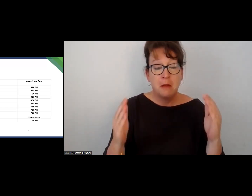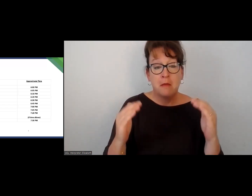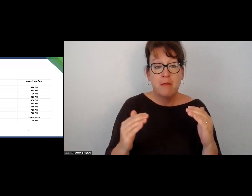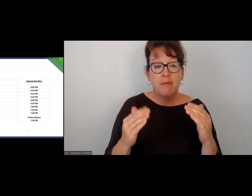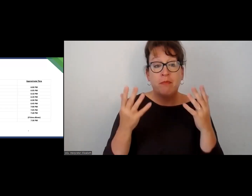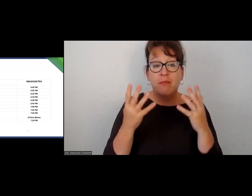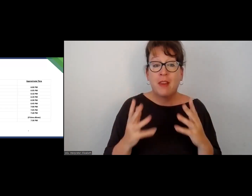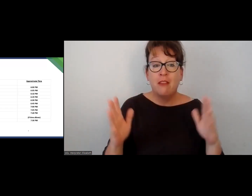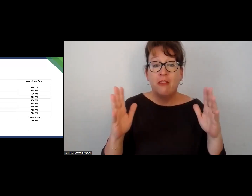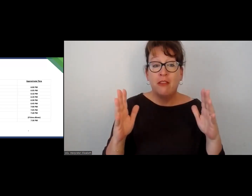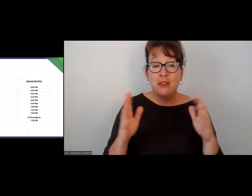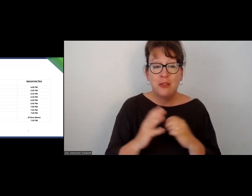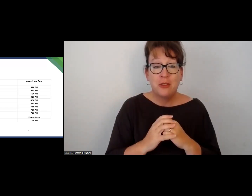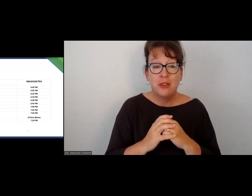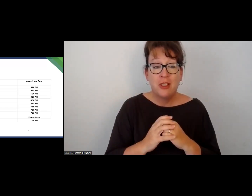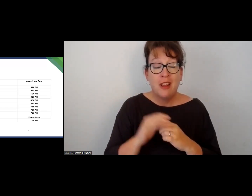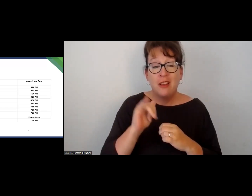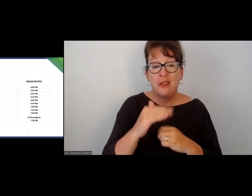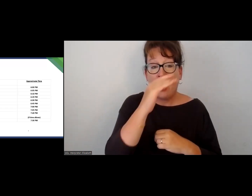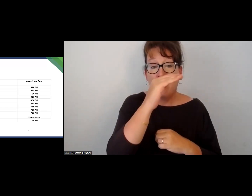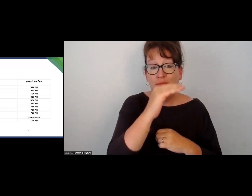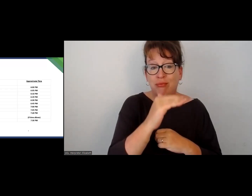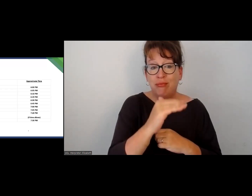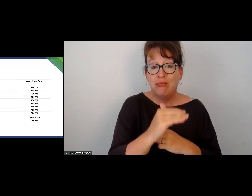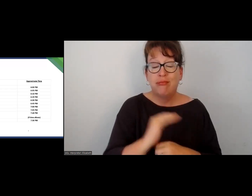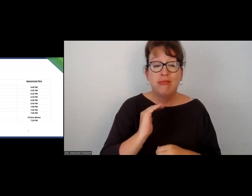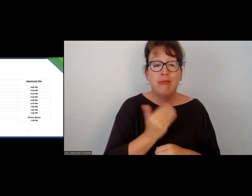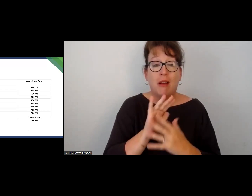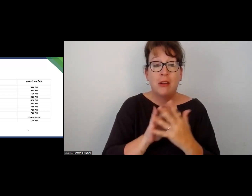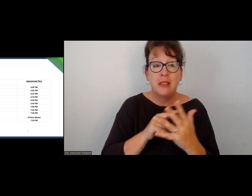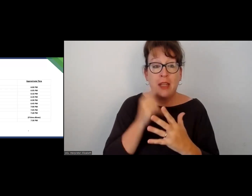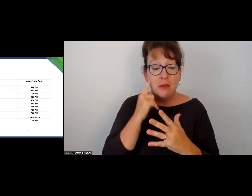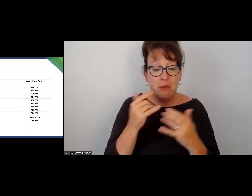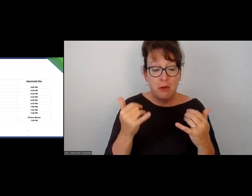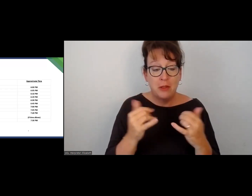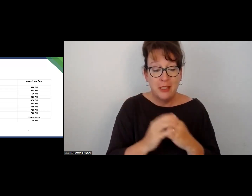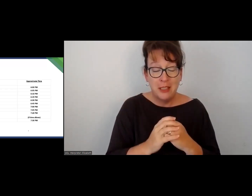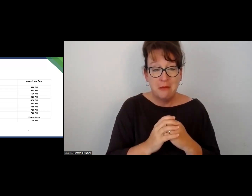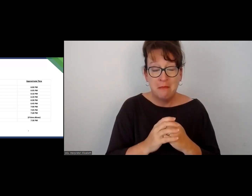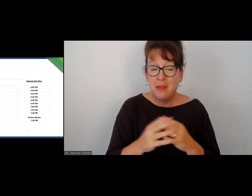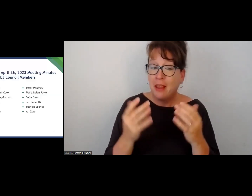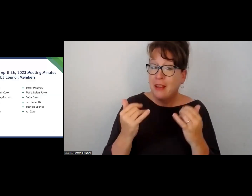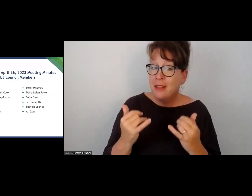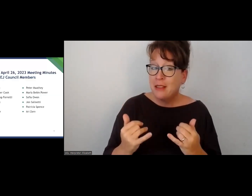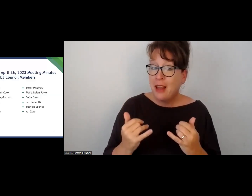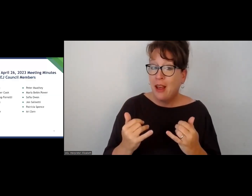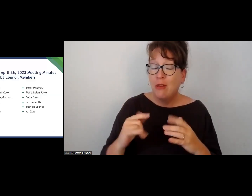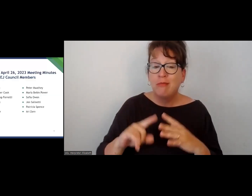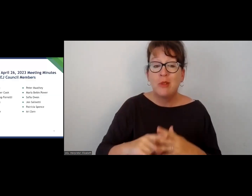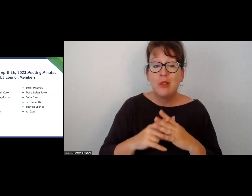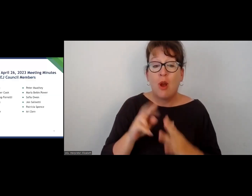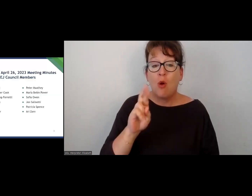adjourn. So that is our agenda for today. And so now I will do roll